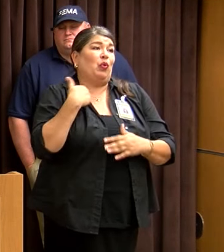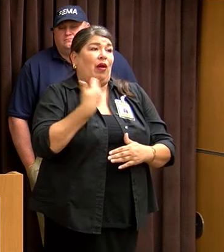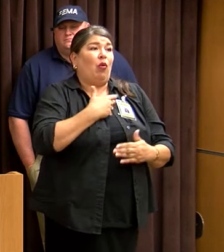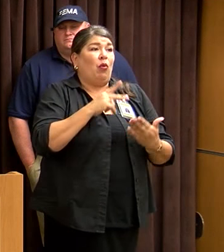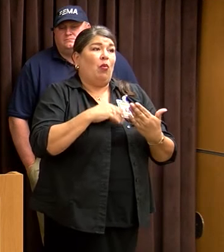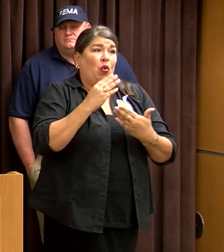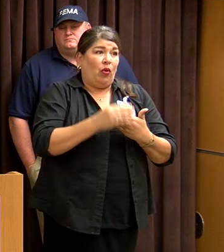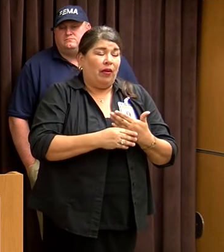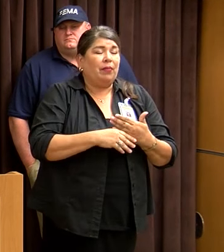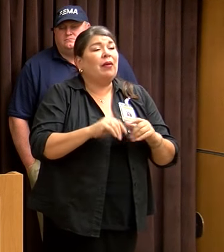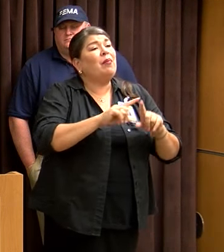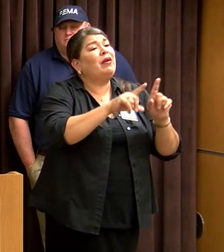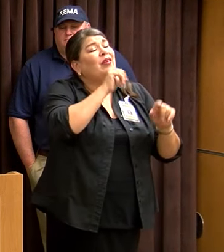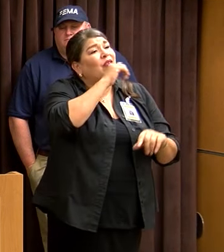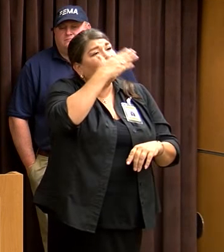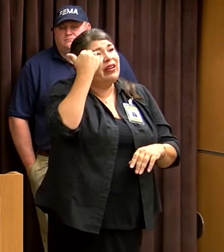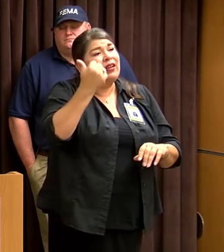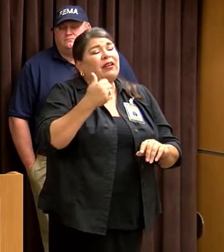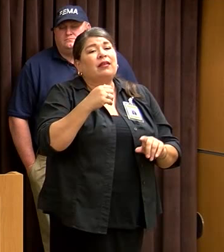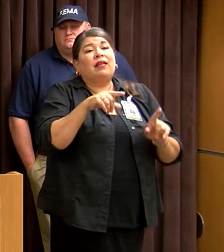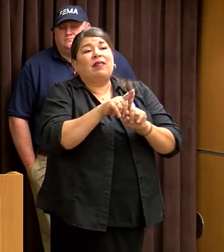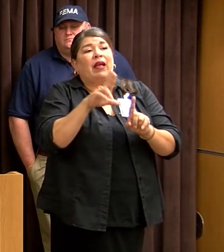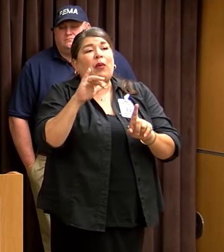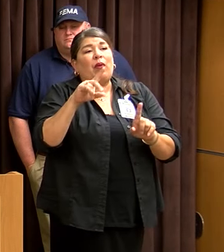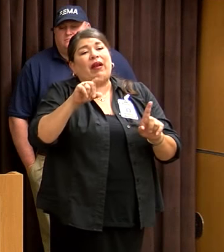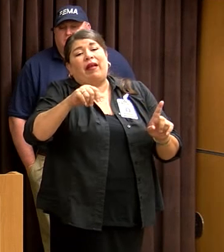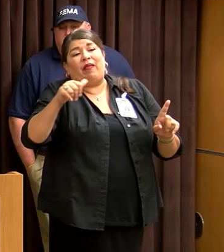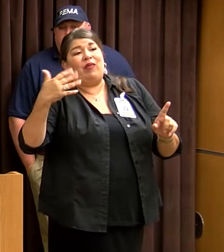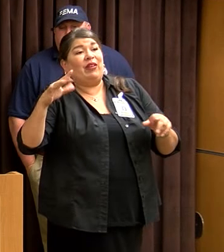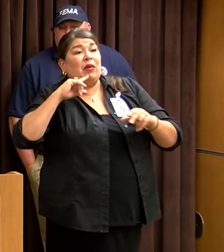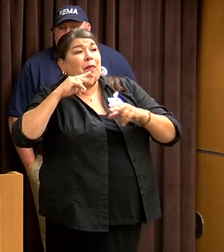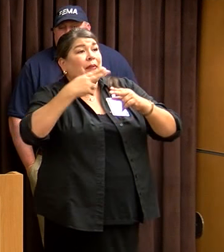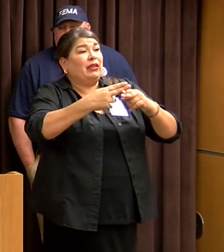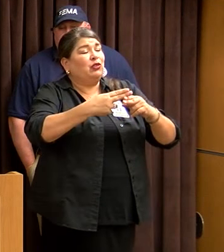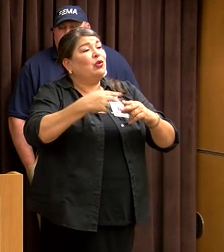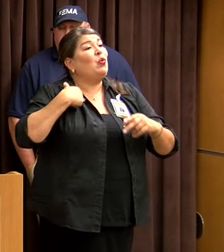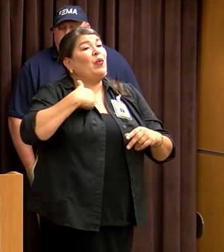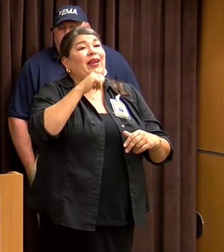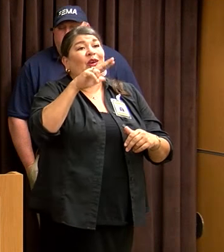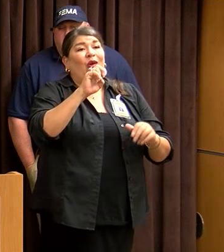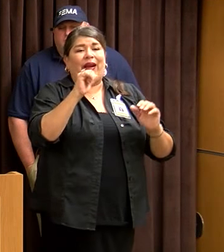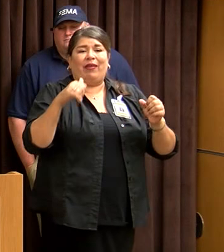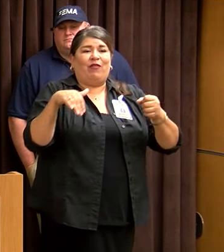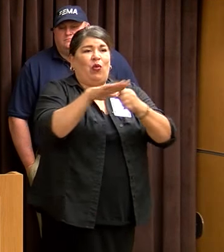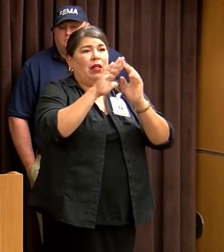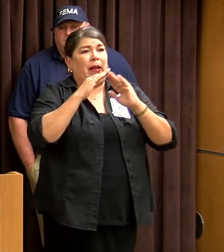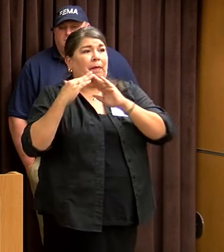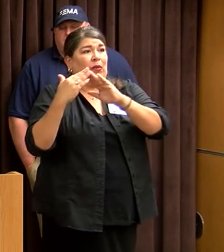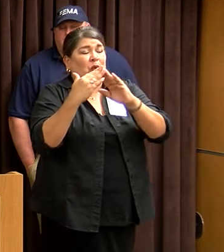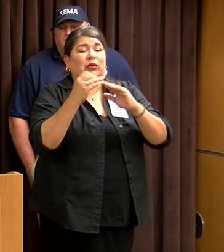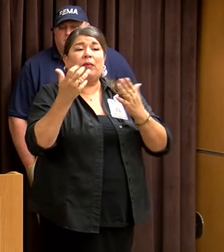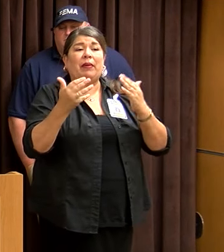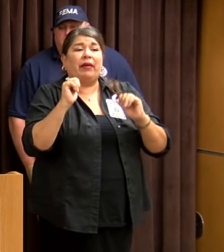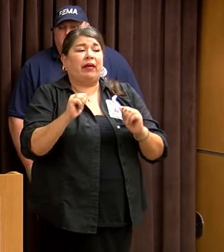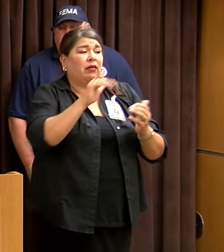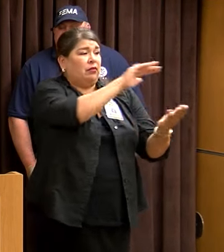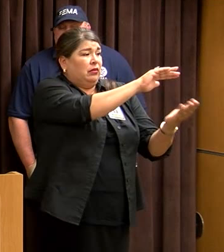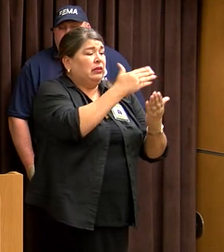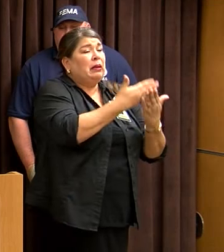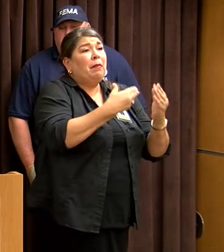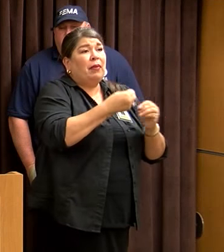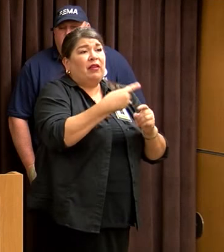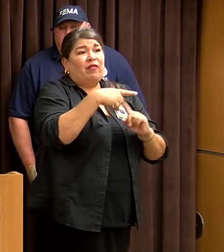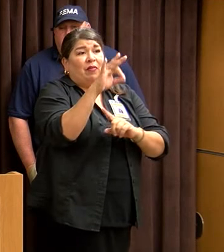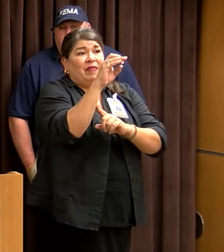program. But don't forget, as Brad and others have mentioned, we are a whole community on this. So maybe you can take funds from FEMA and